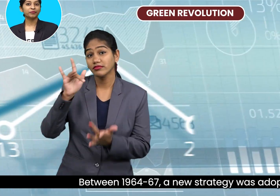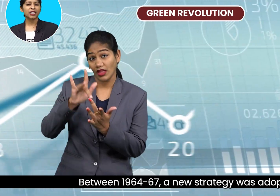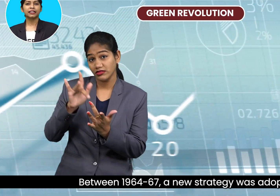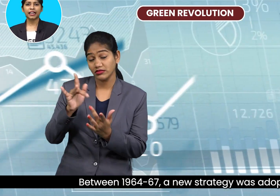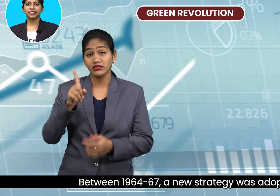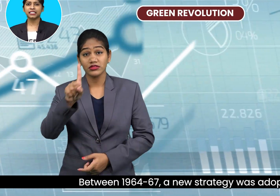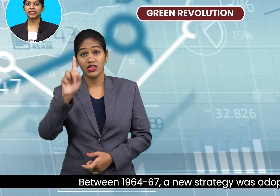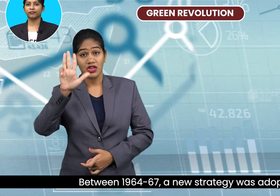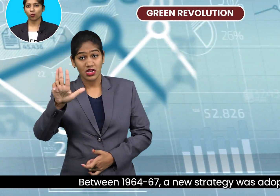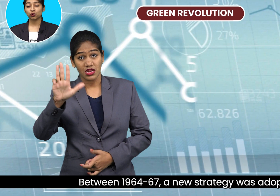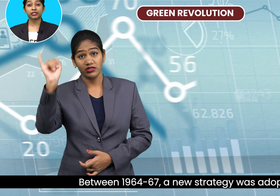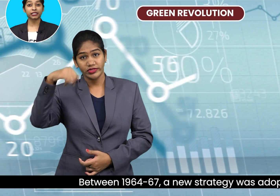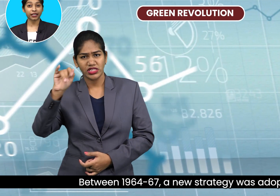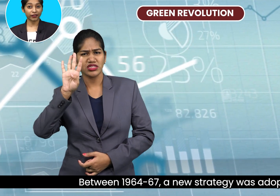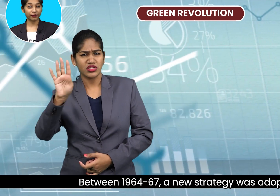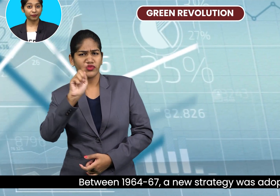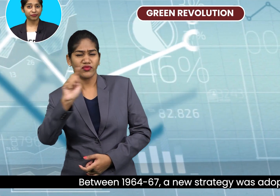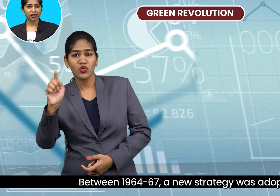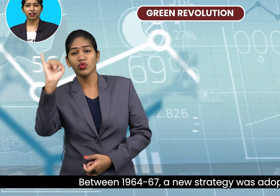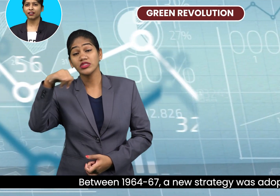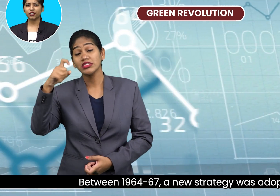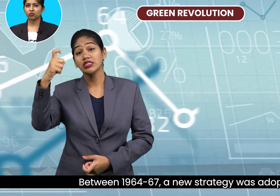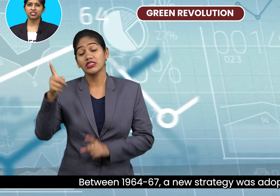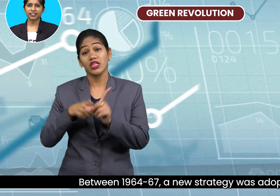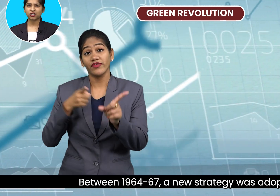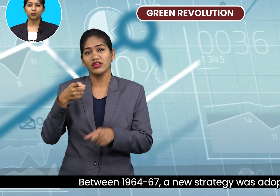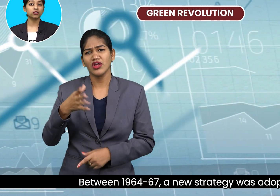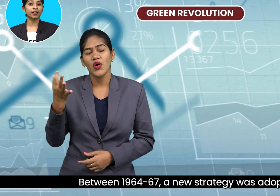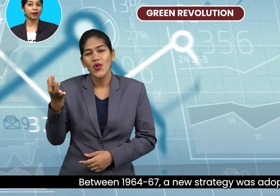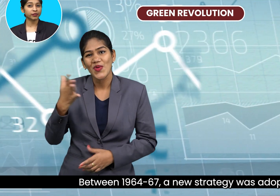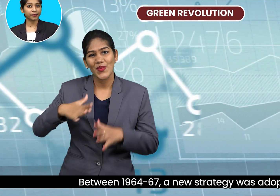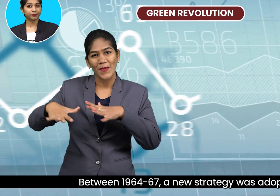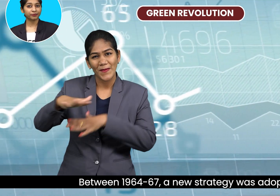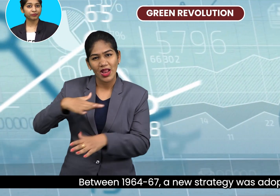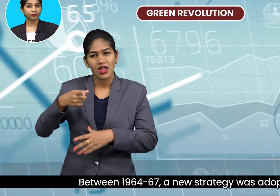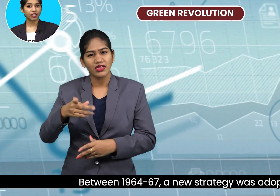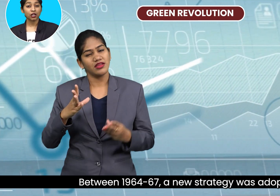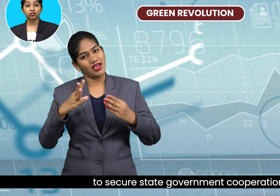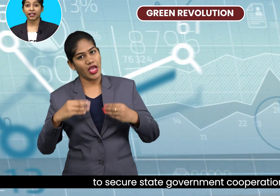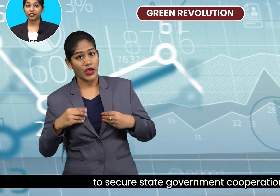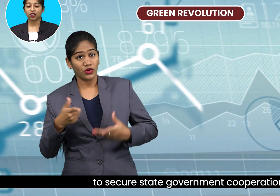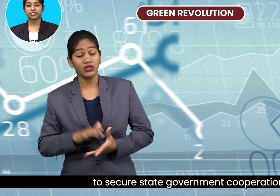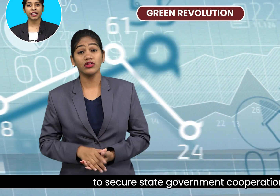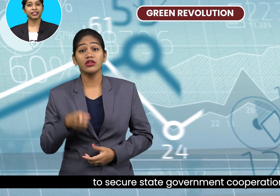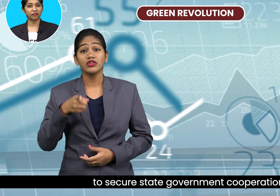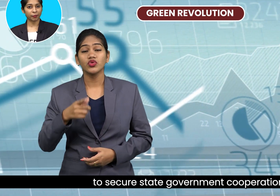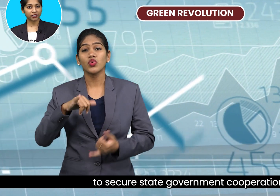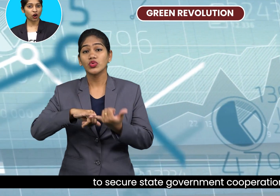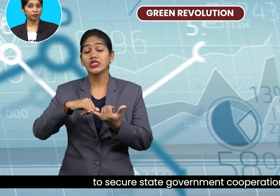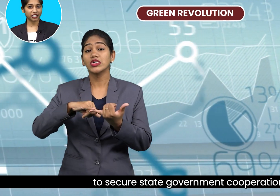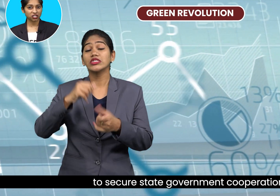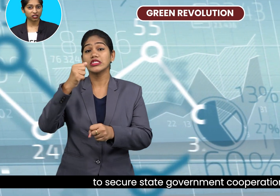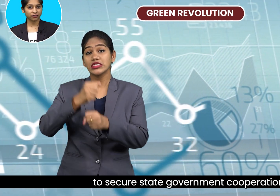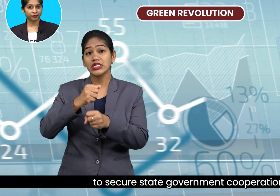Between 1964 to 67, a new strategy was adopted to secure state